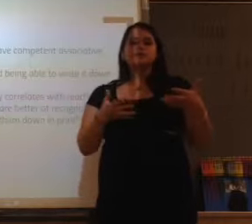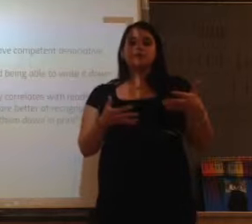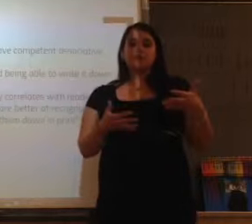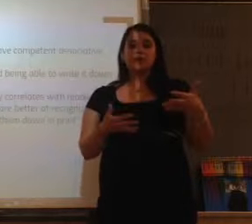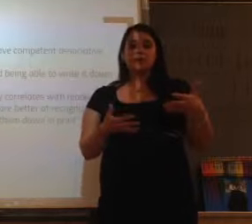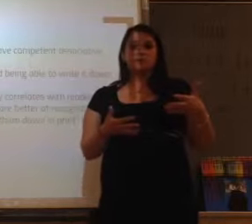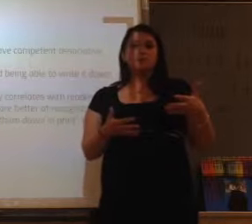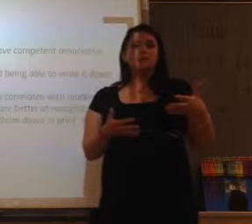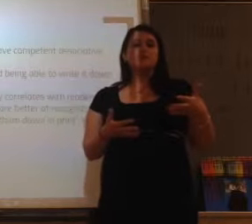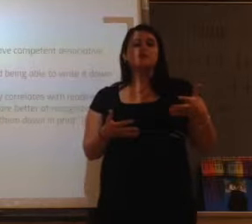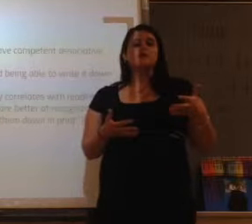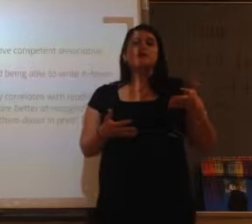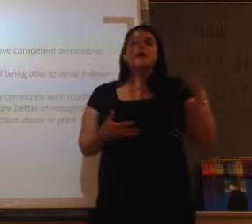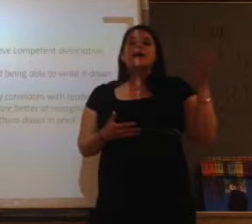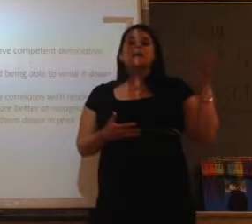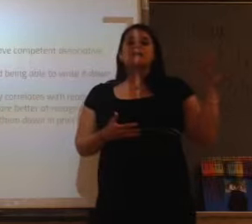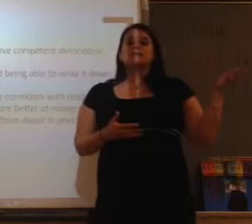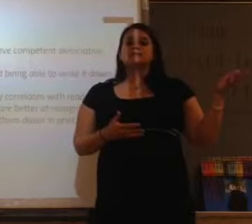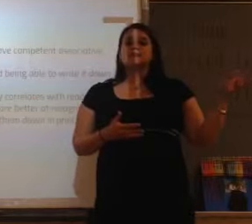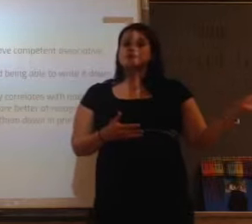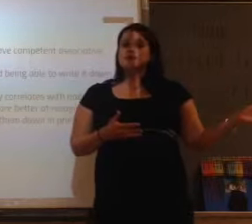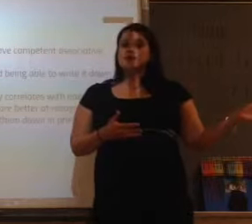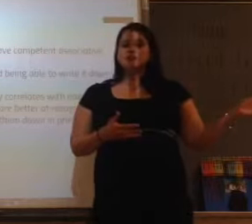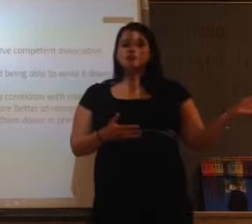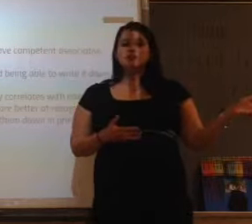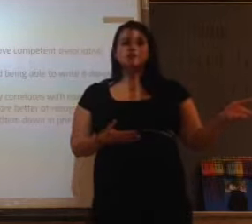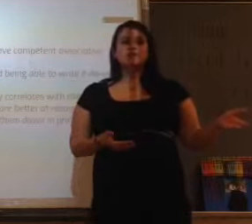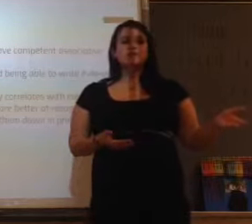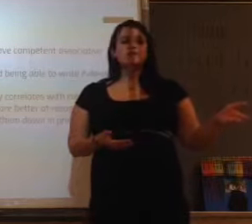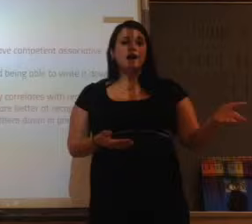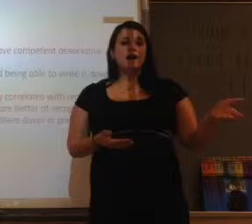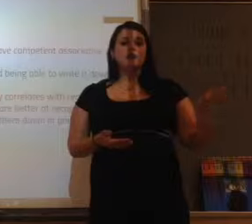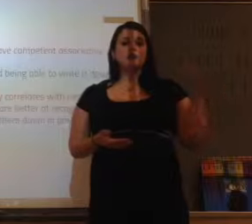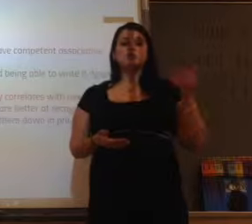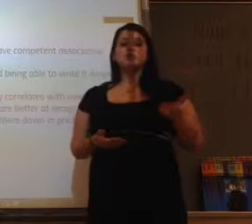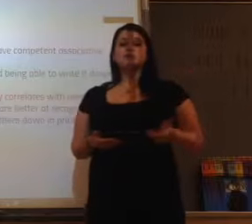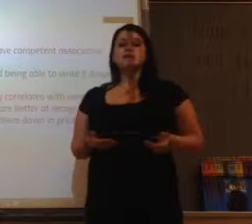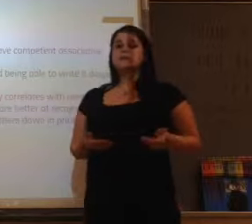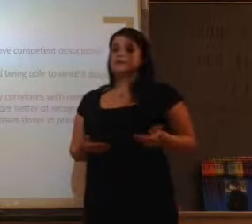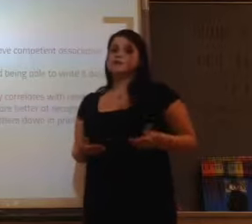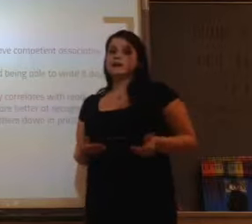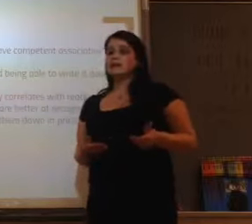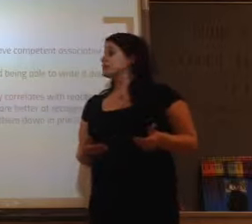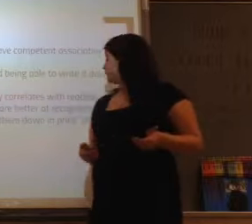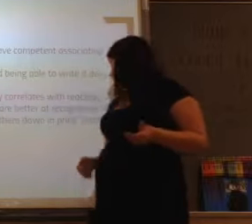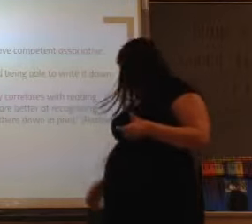those higher reading levels. And deaf teachers have been found to use several different techniques for this.